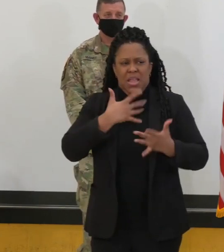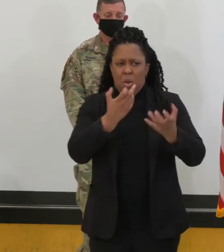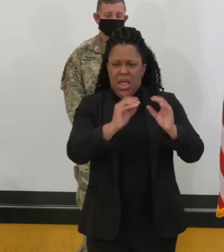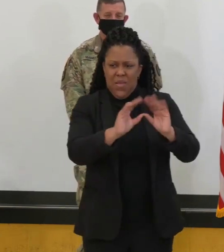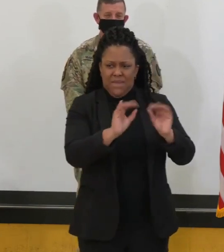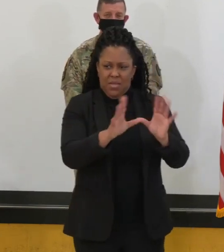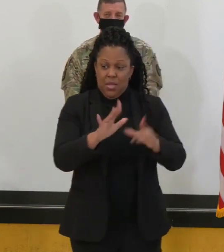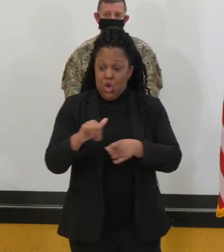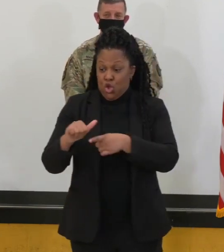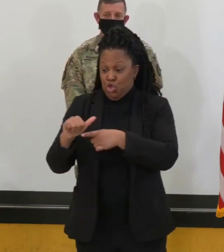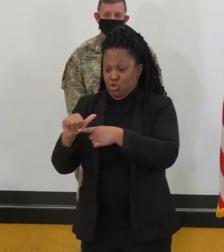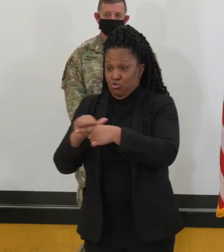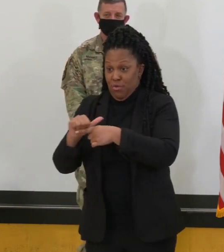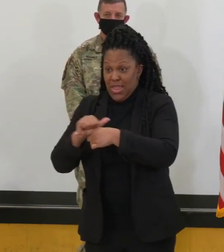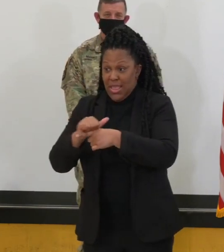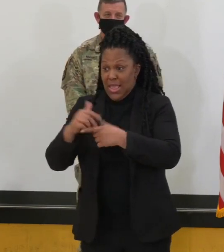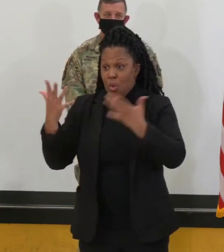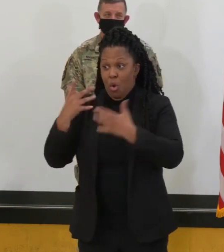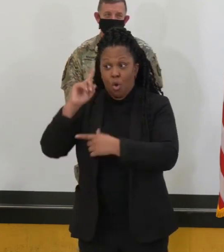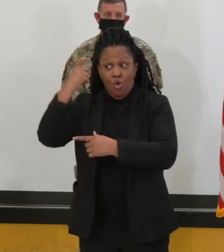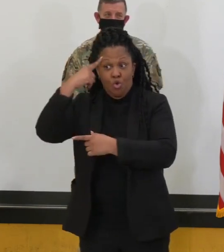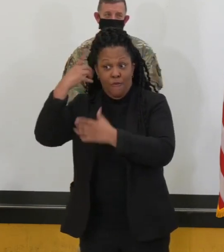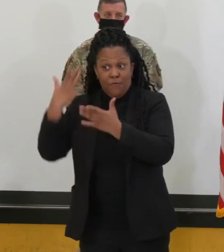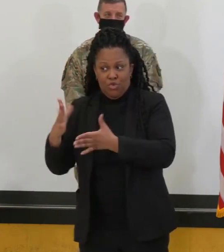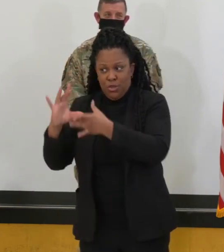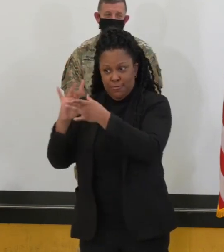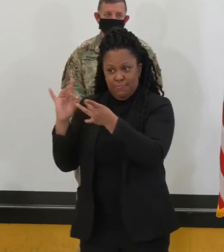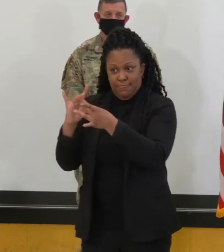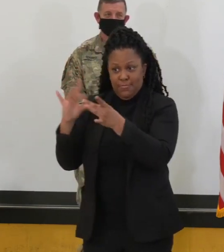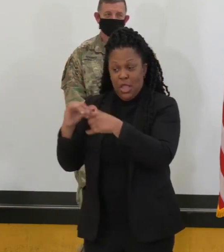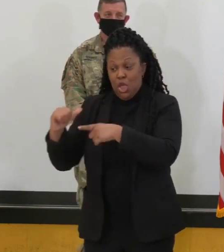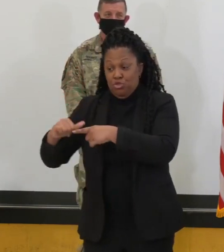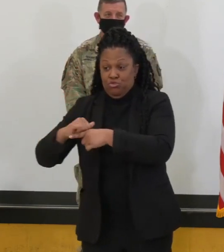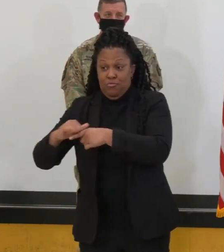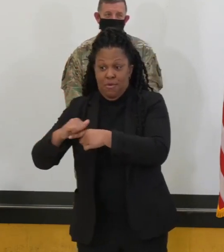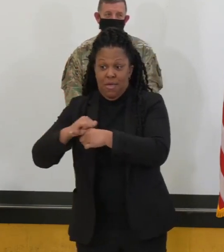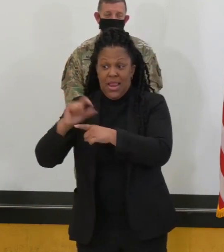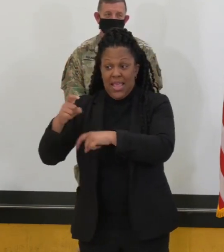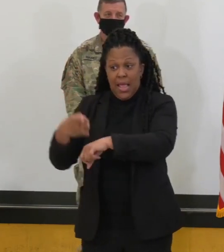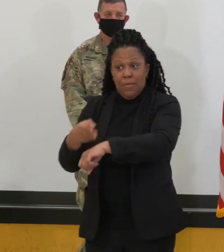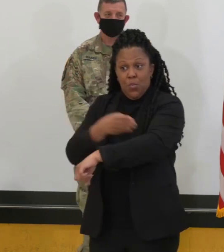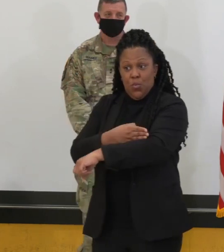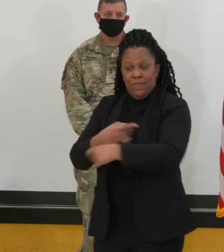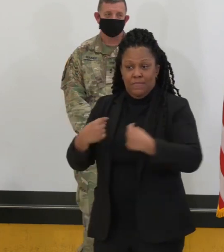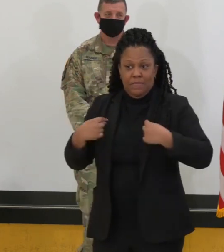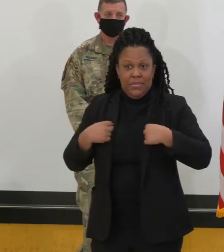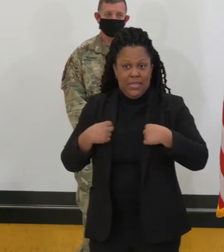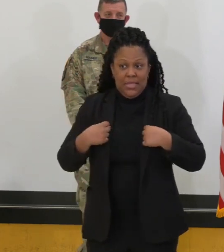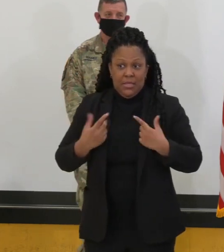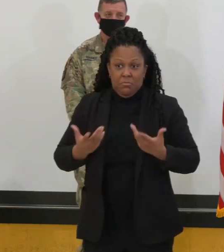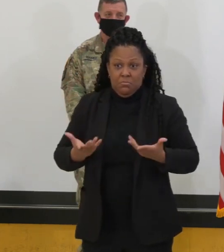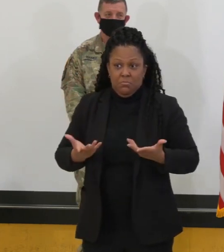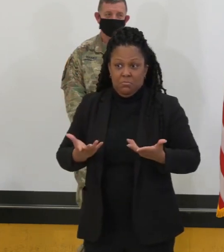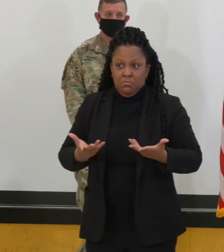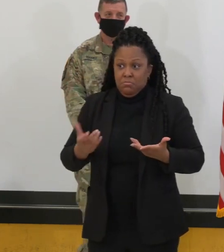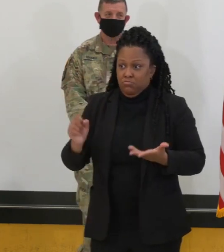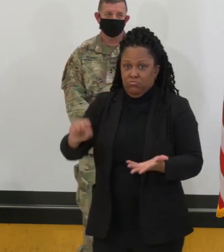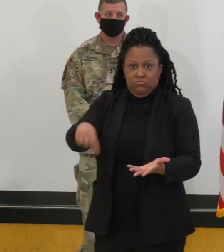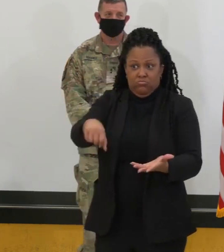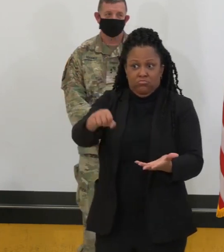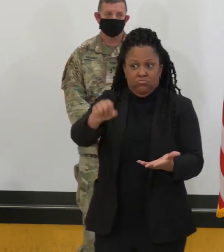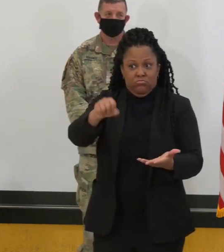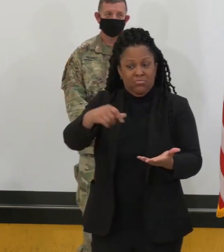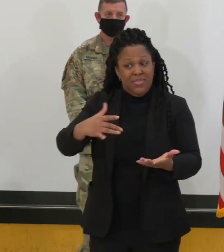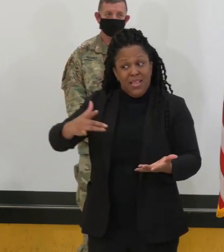outlined it, was an appropriate remedy for this. And as an old training director, I would say training is very much